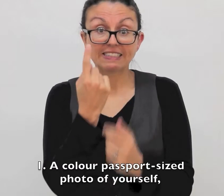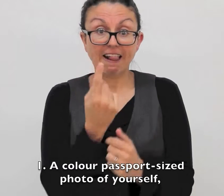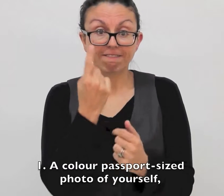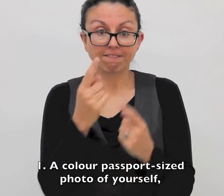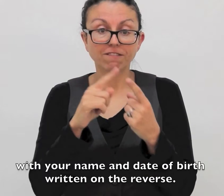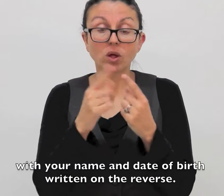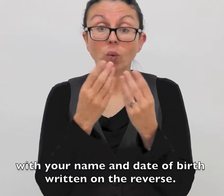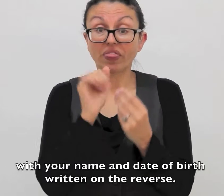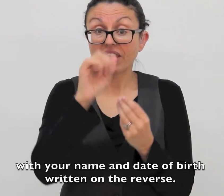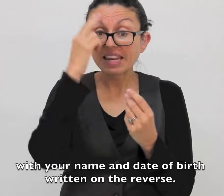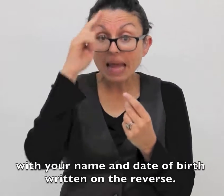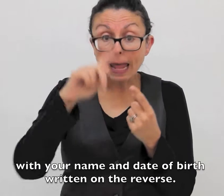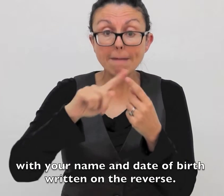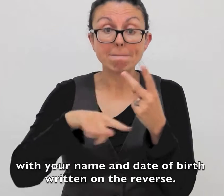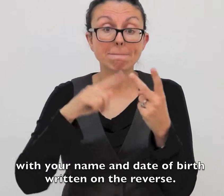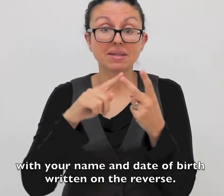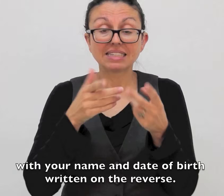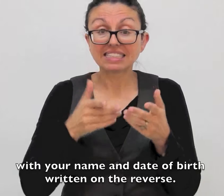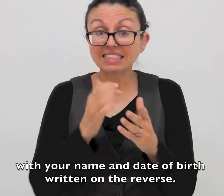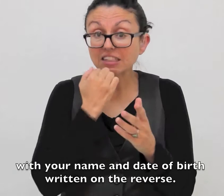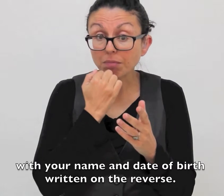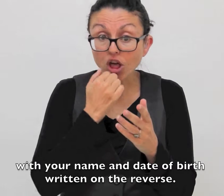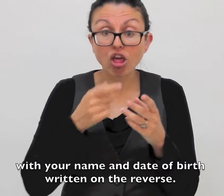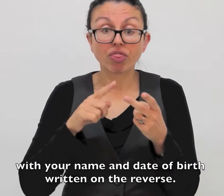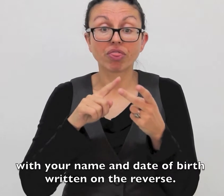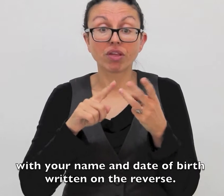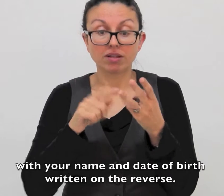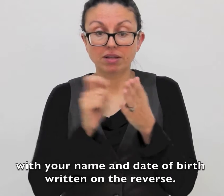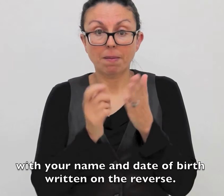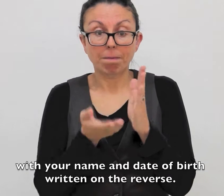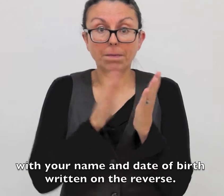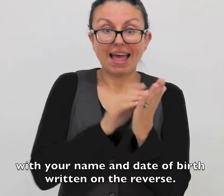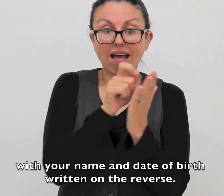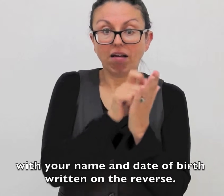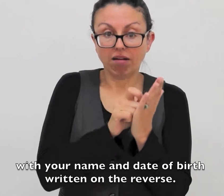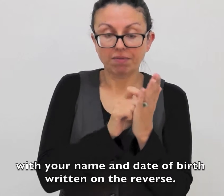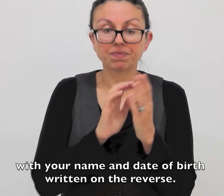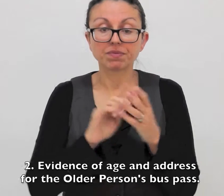passport size photo of yourself with your name and date of birth written on the back,